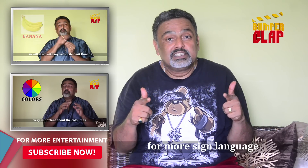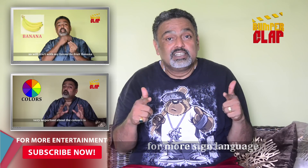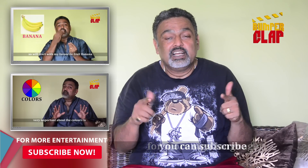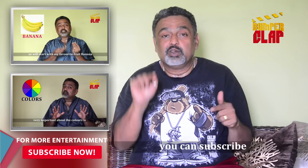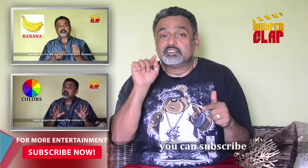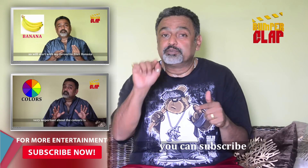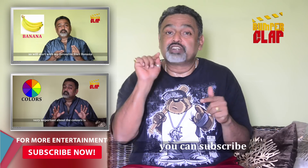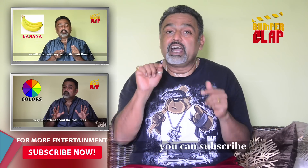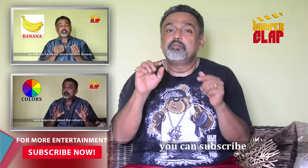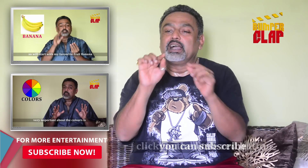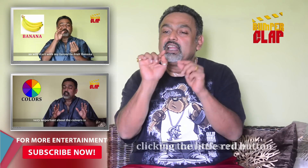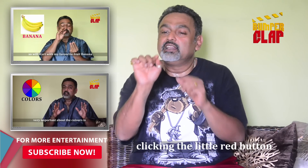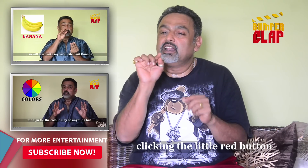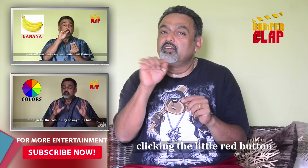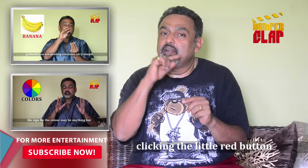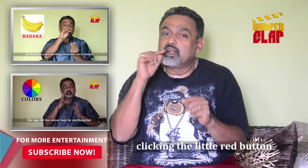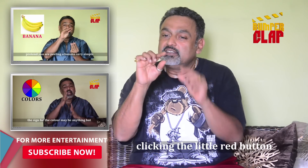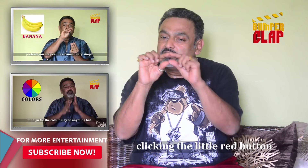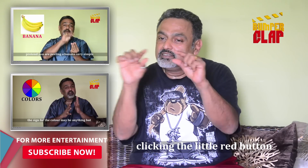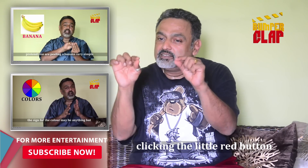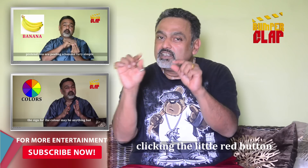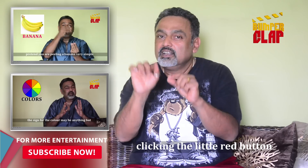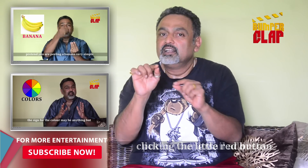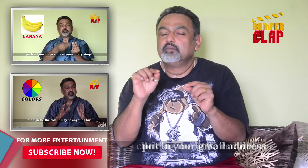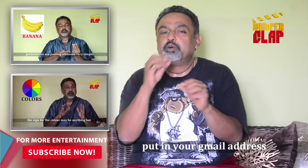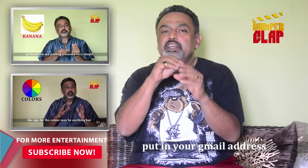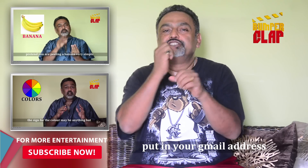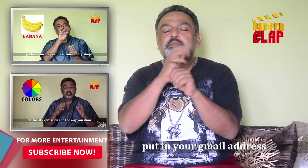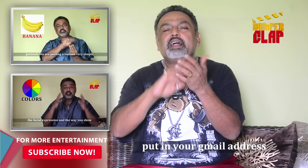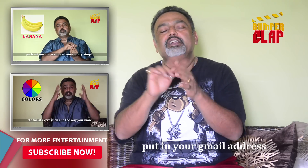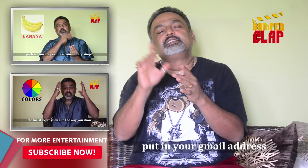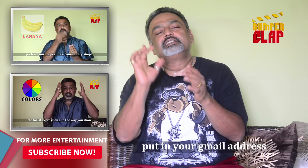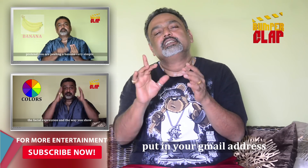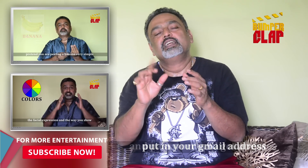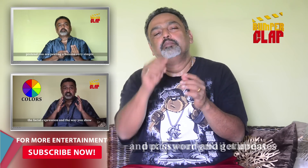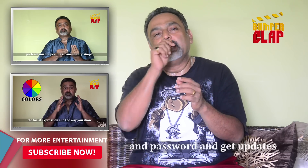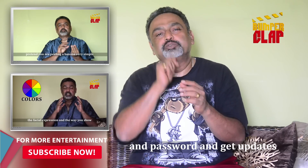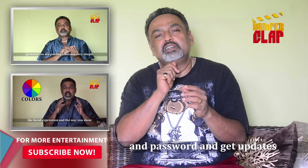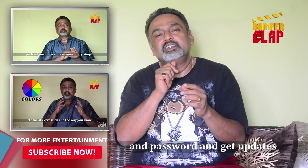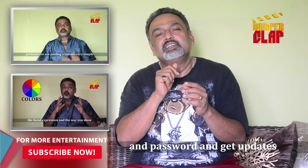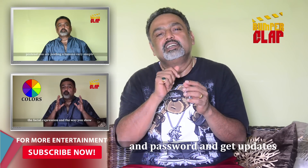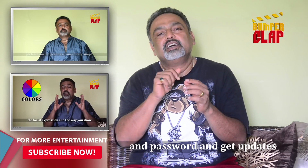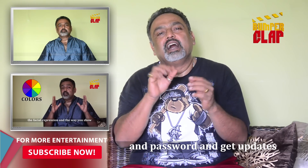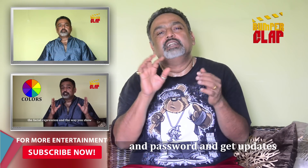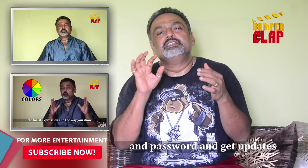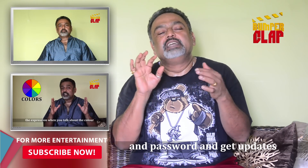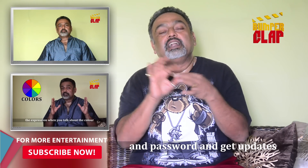you can subscribe by clicking the little red button, putting a Gmail address, password, and get